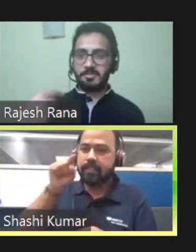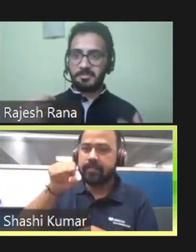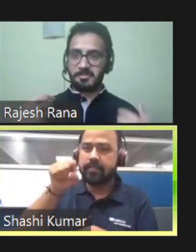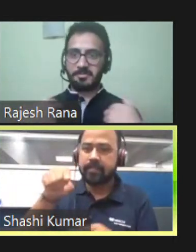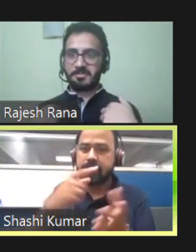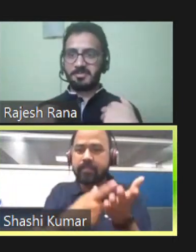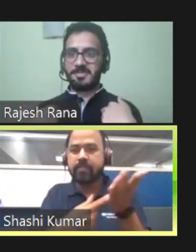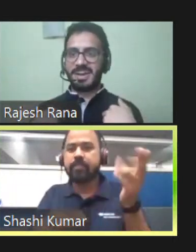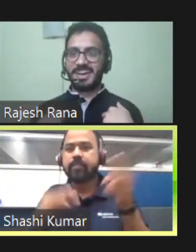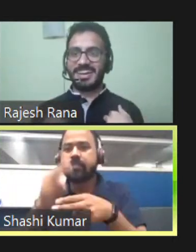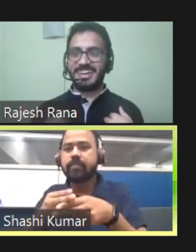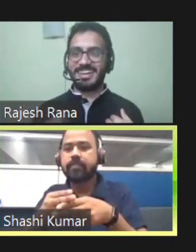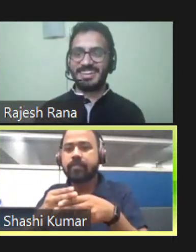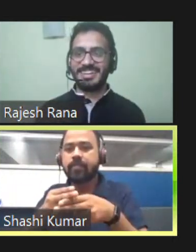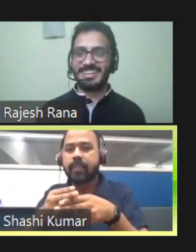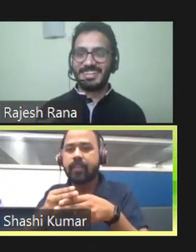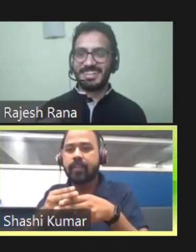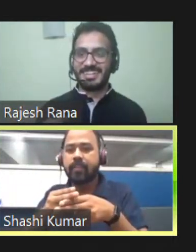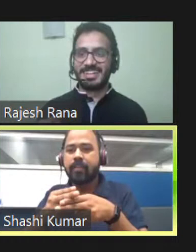ask.